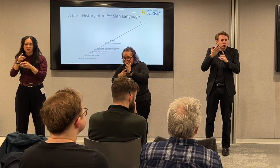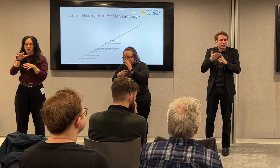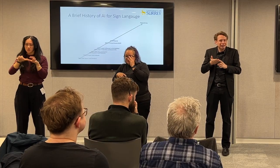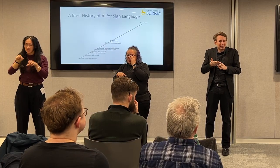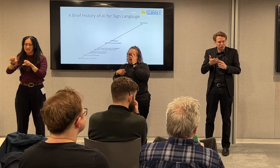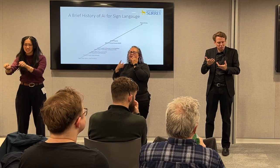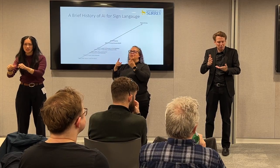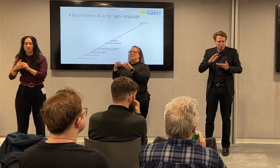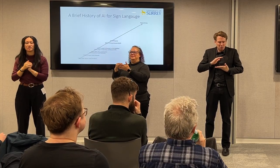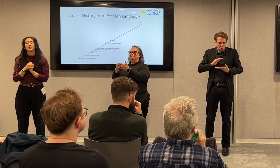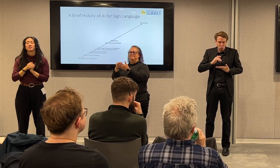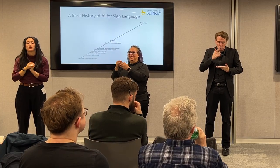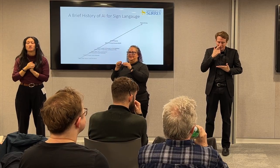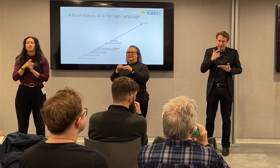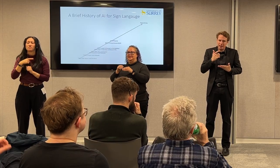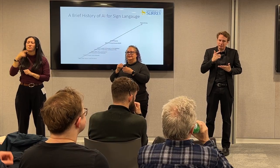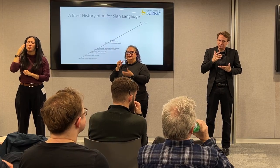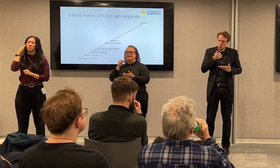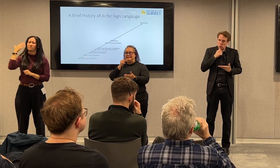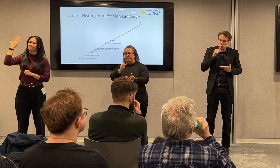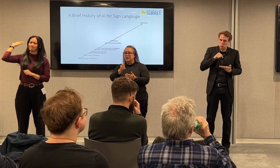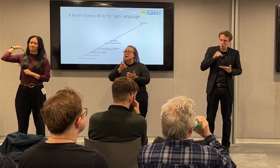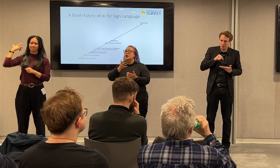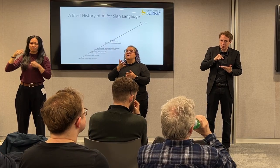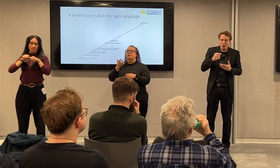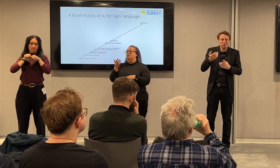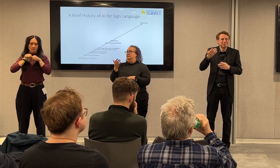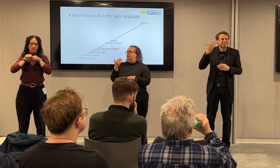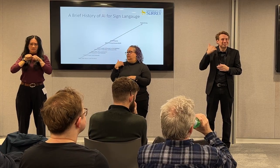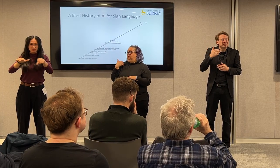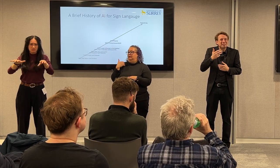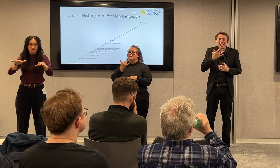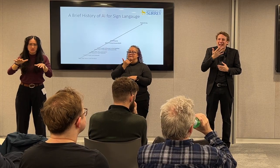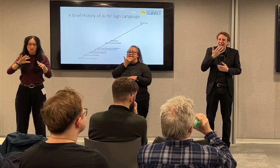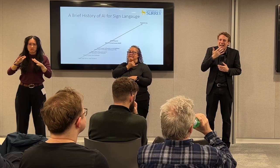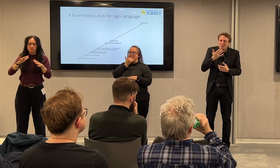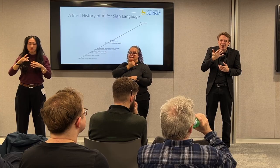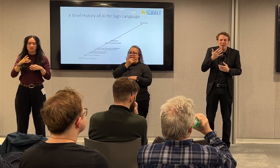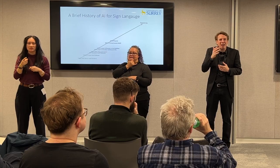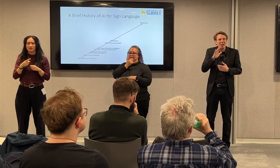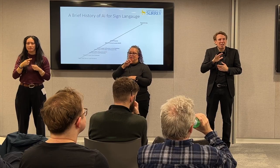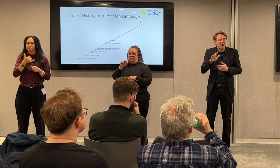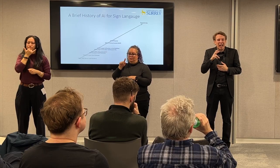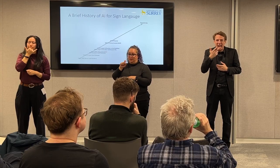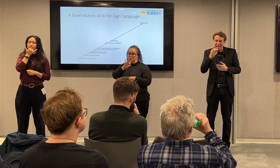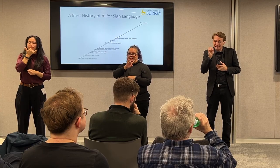released, the error rates were like 80%, and then it didn't take long before the error rates were 20%. So